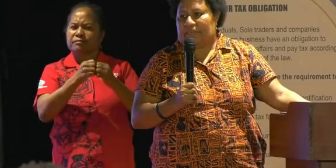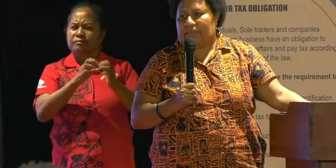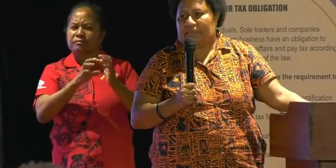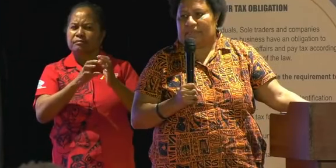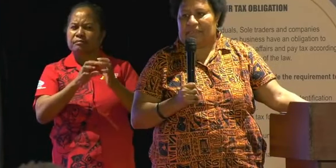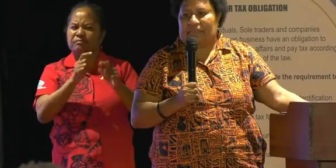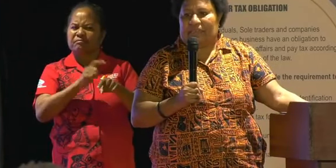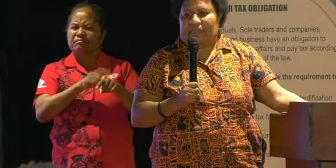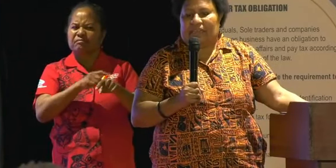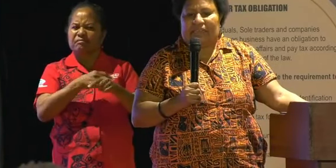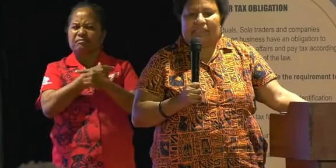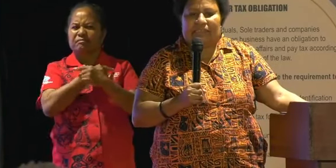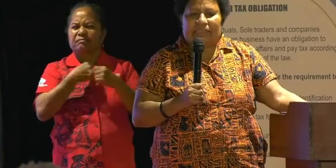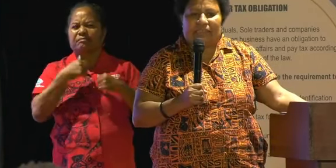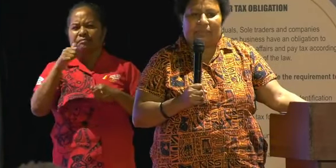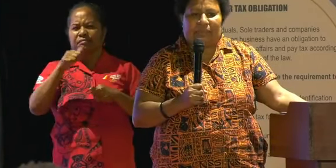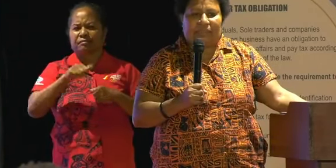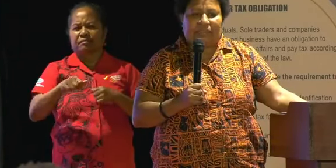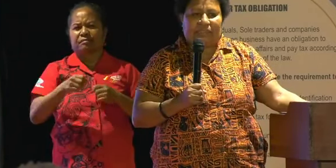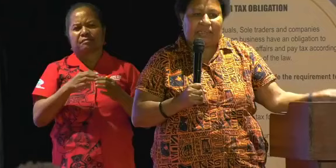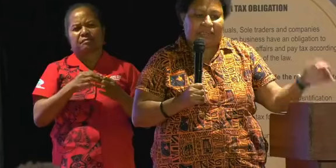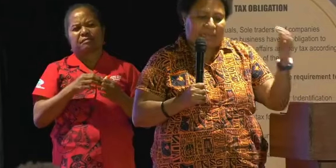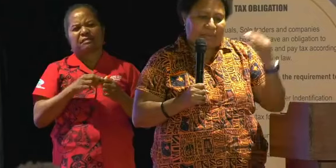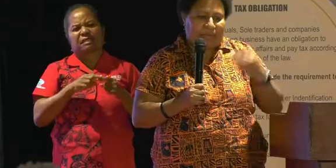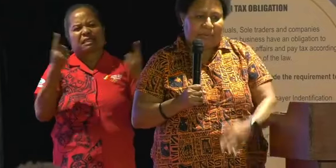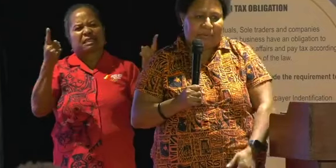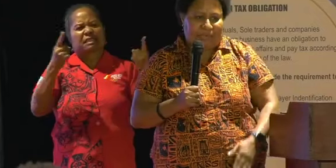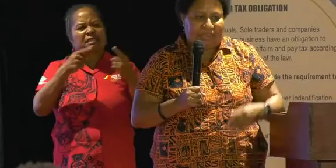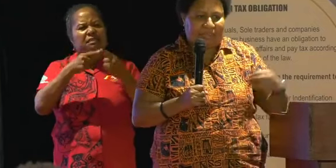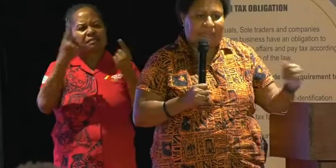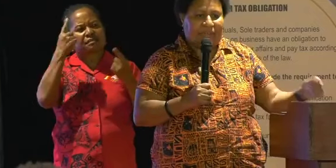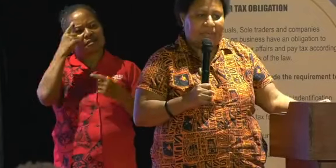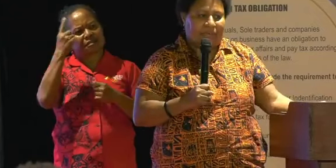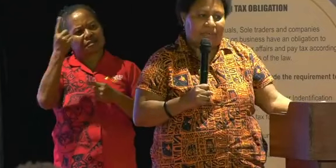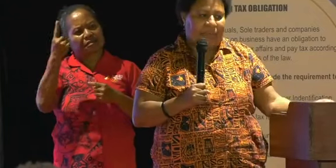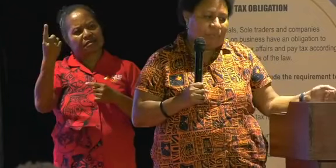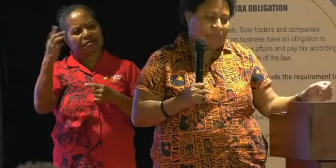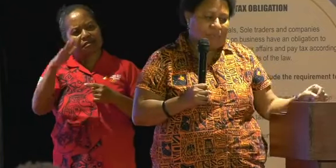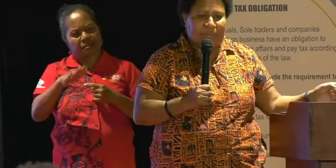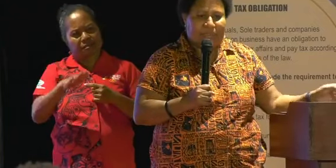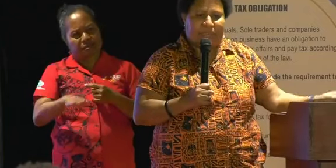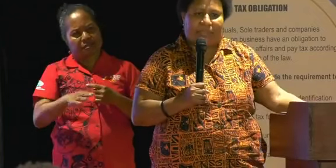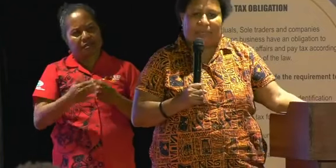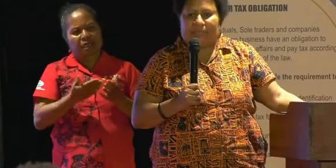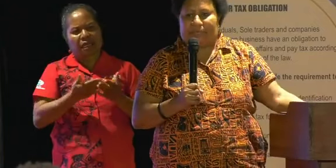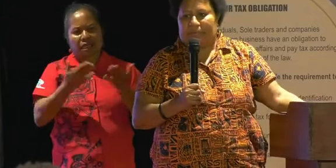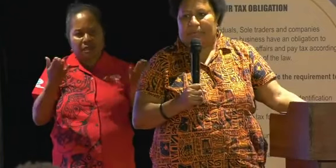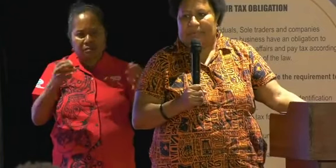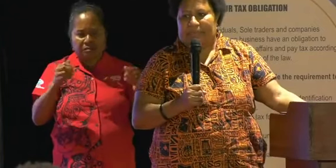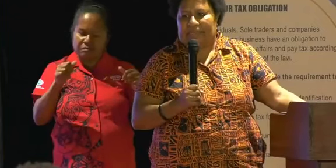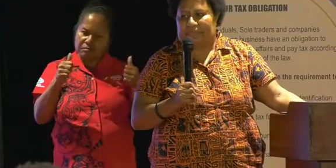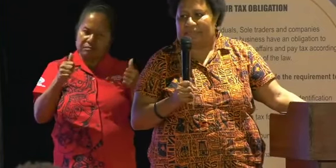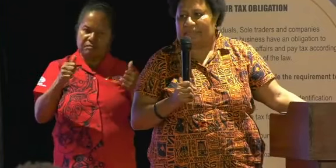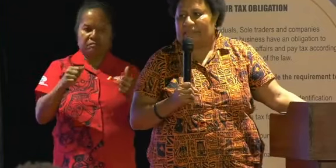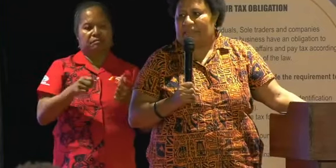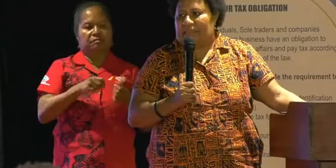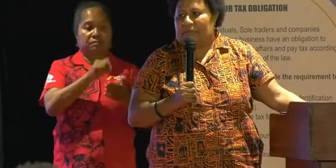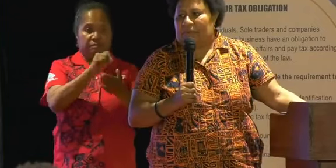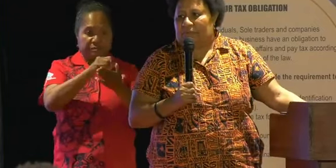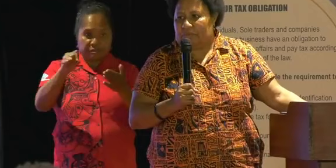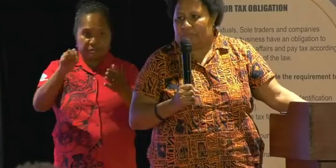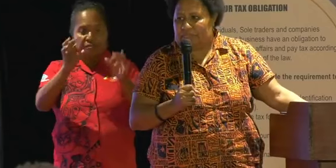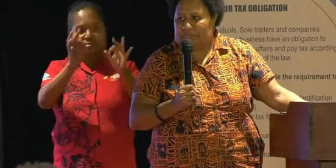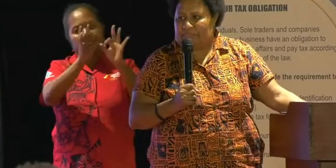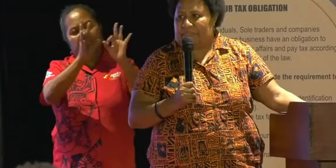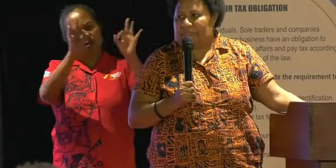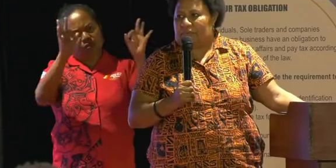talk na ideas na mi plan sa come down the practical level or how about you complete in this platform and then